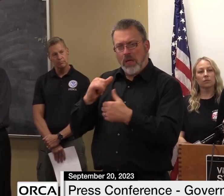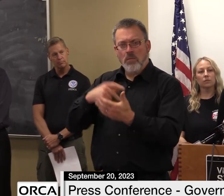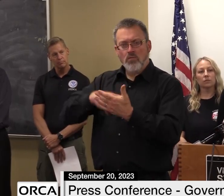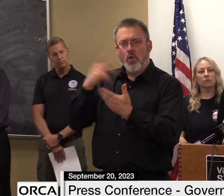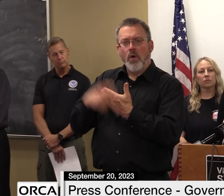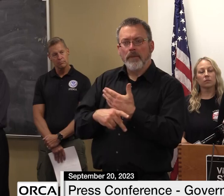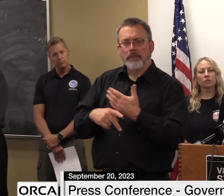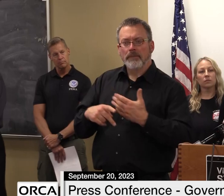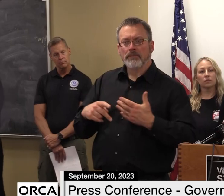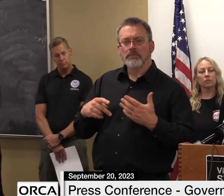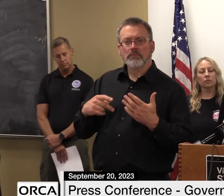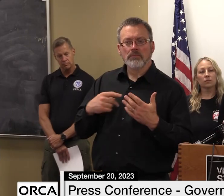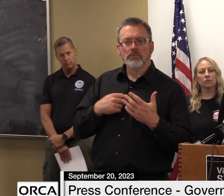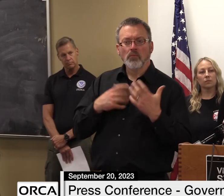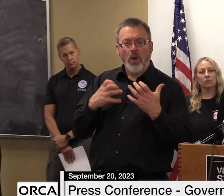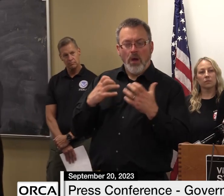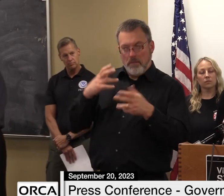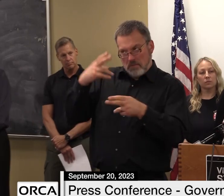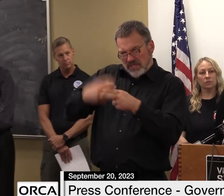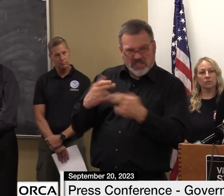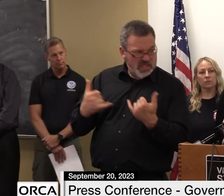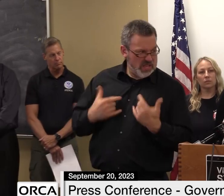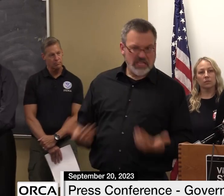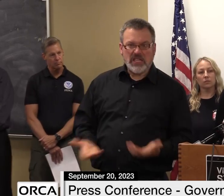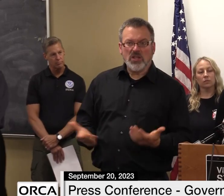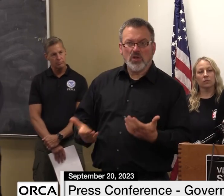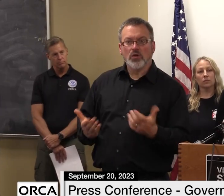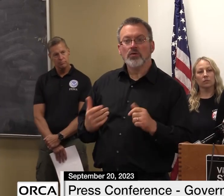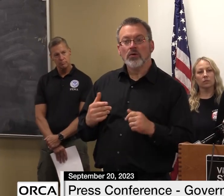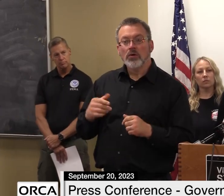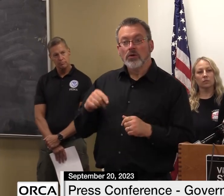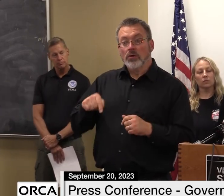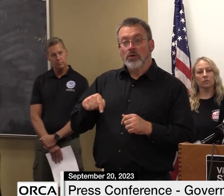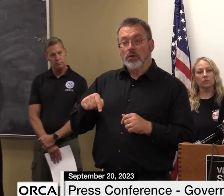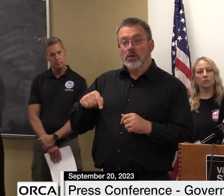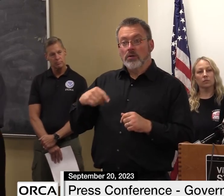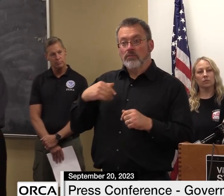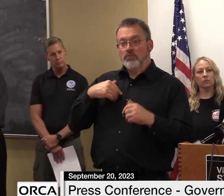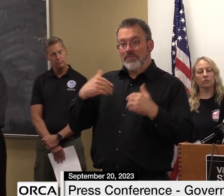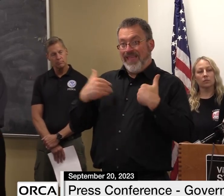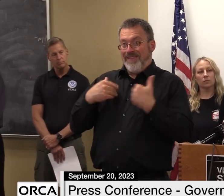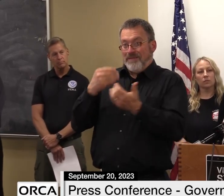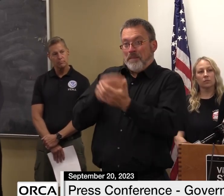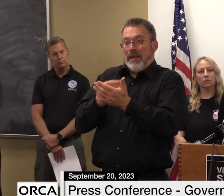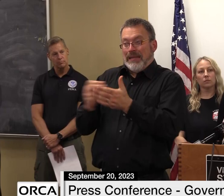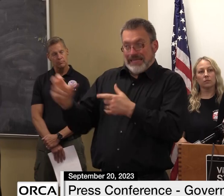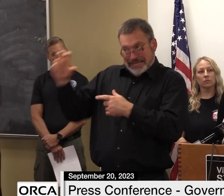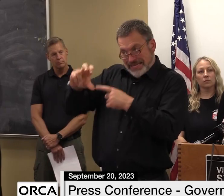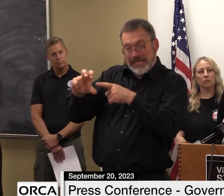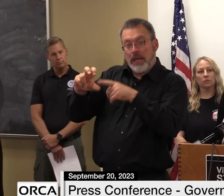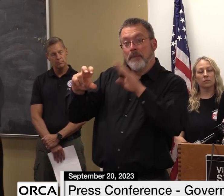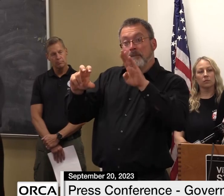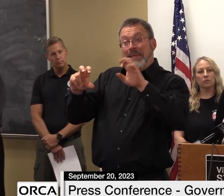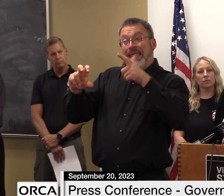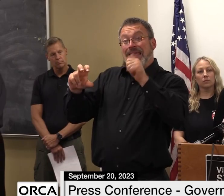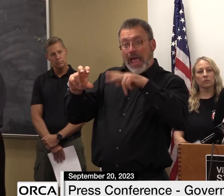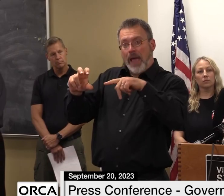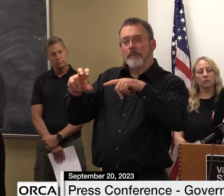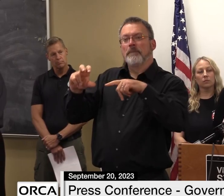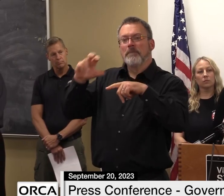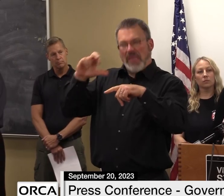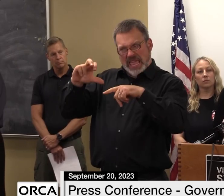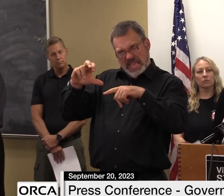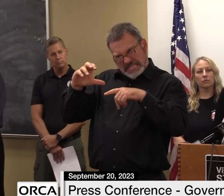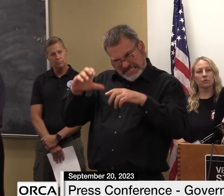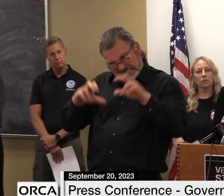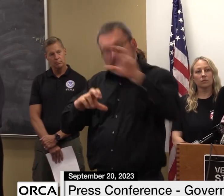want to mention is the timing of the deployment of additional money from the BGAP is hopefully going to be very helpful with that, because this